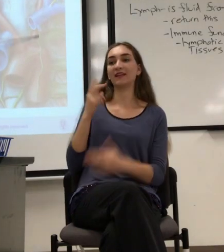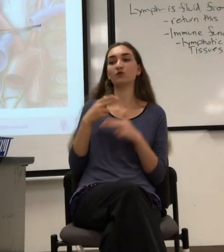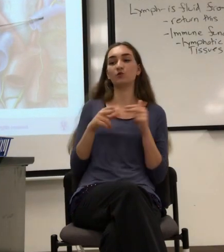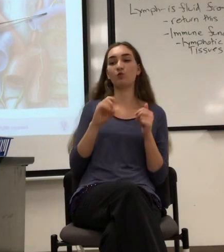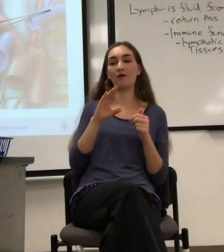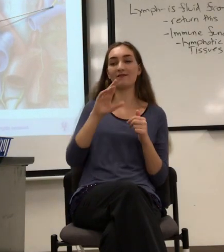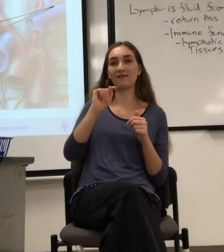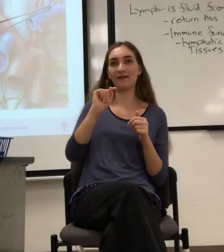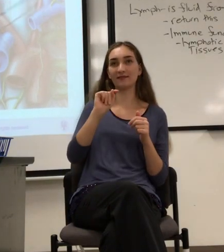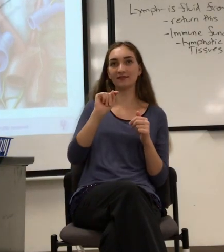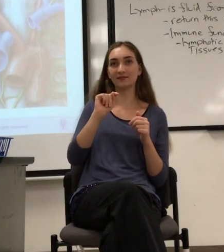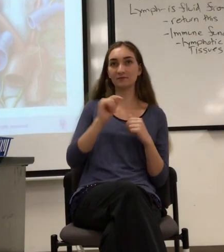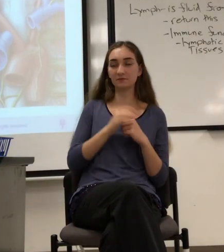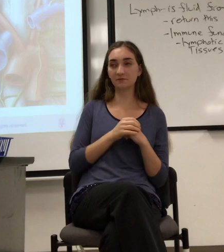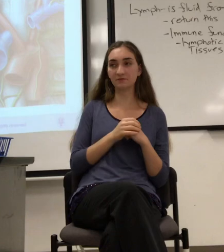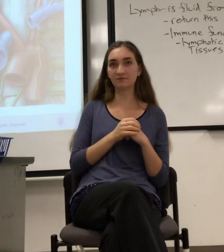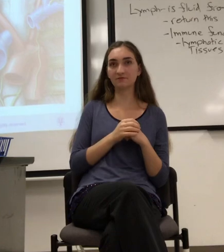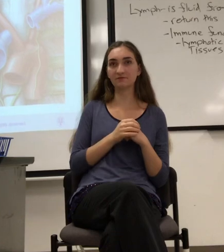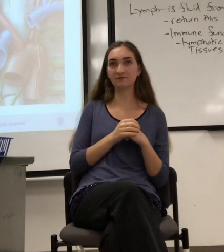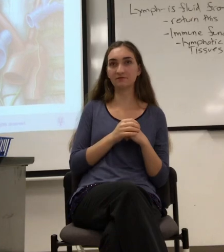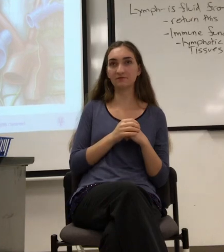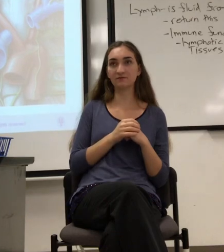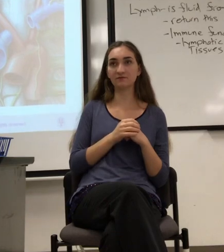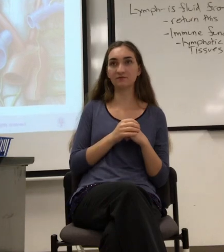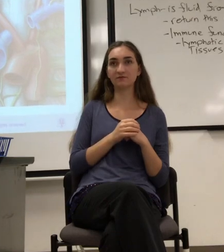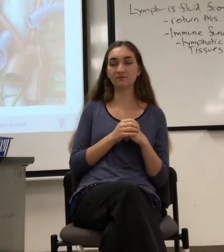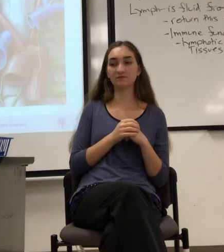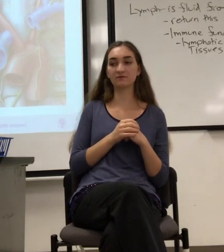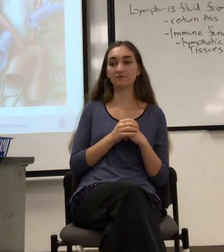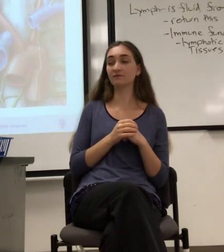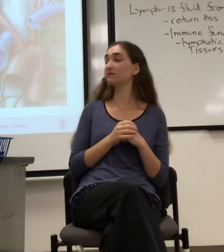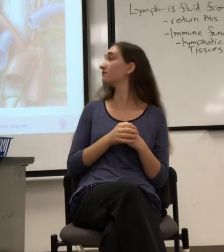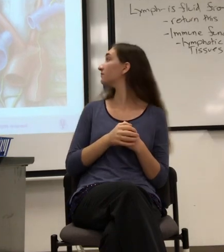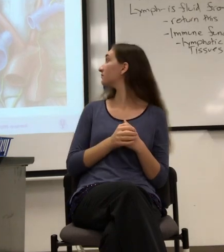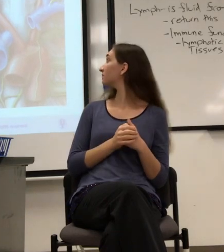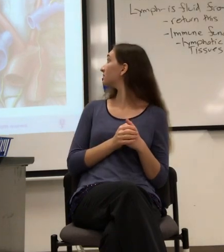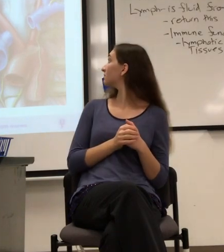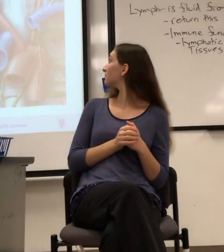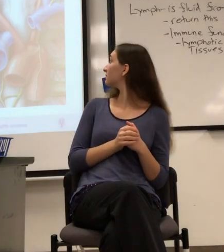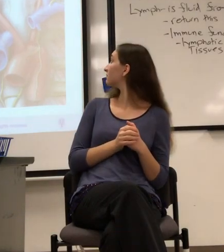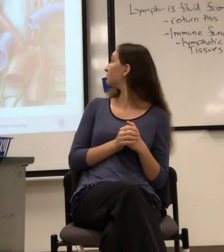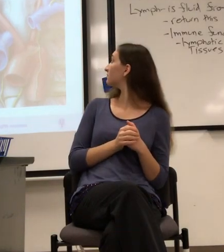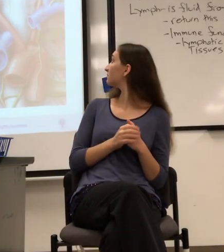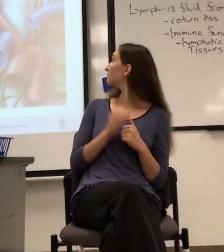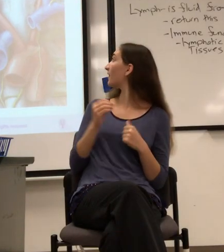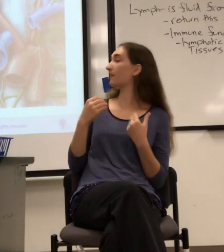here. They're emptying into the angle created by internal jugular vein